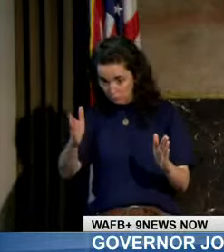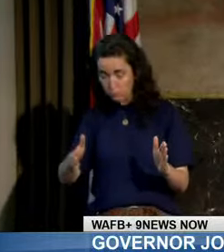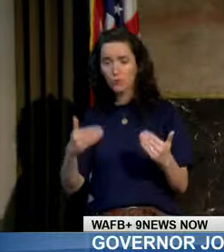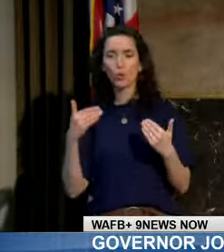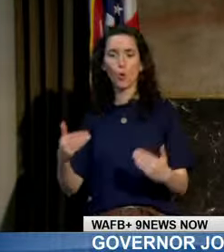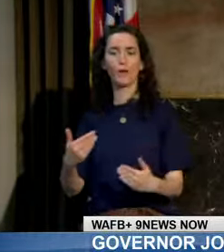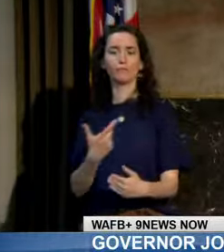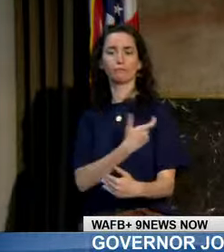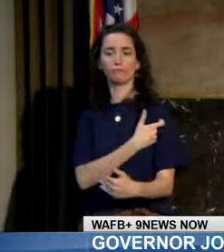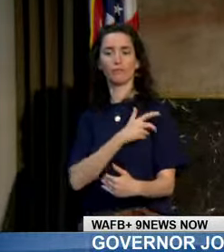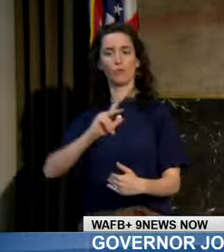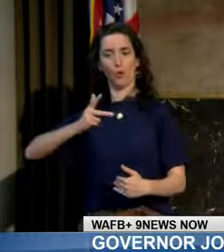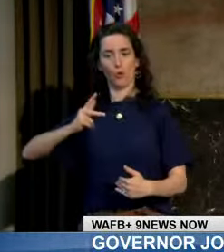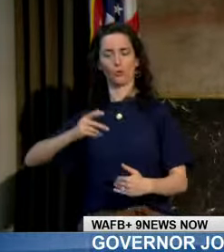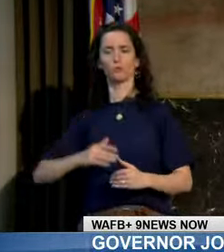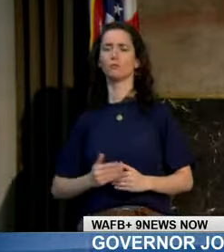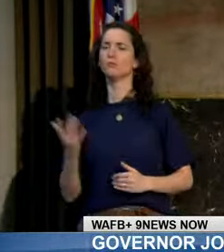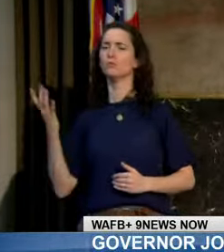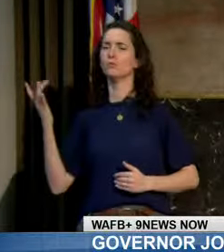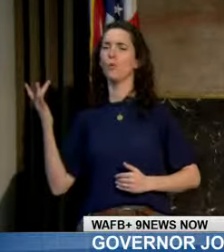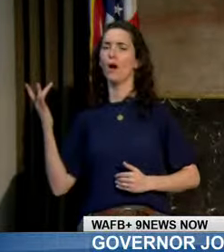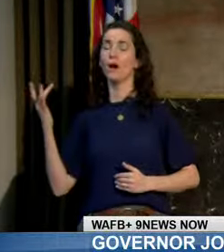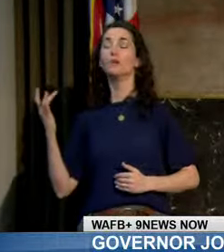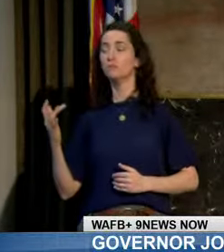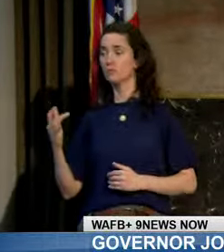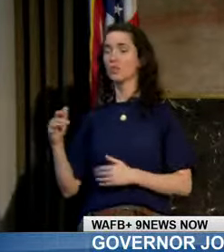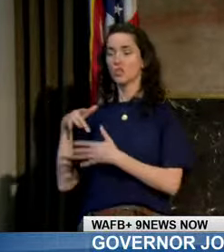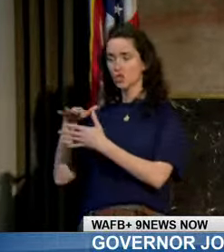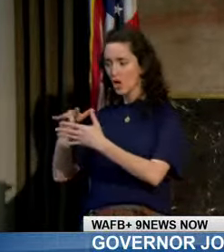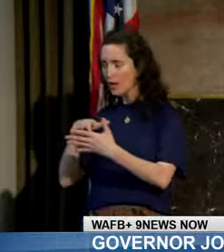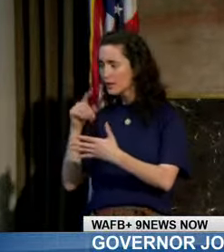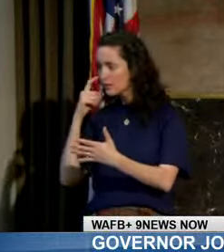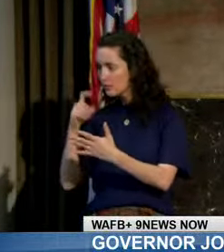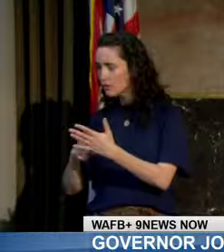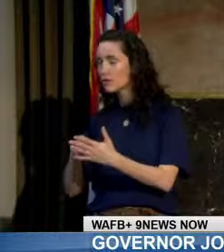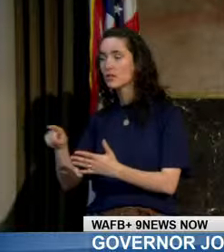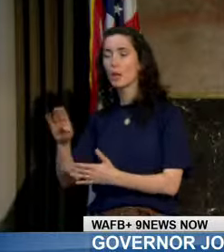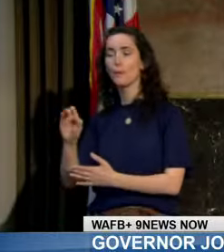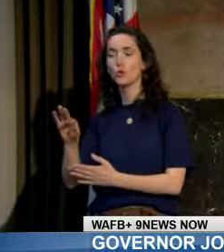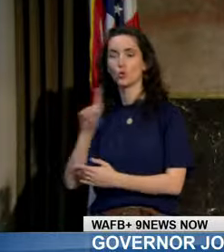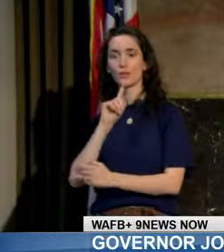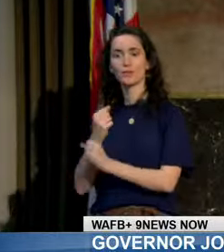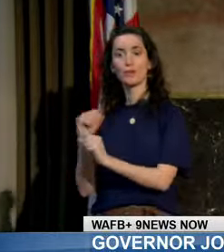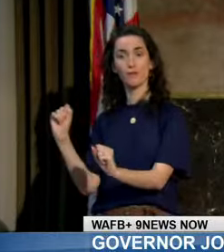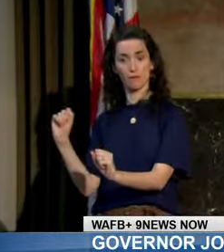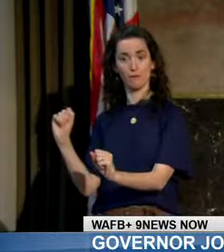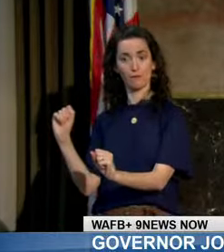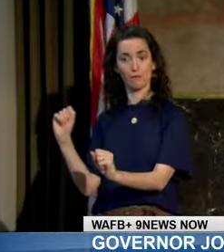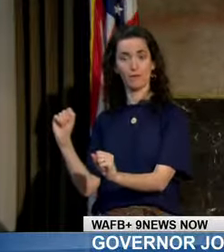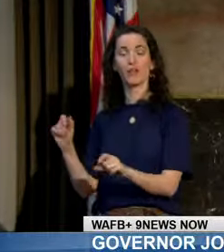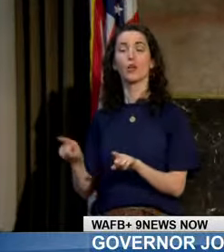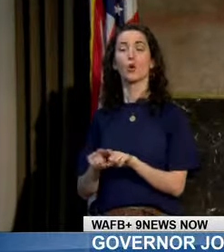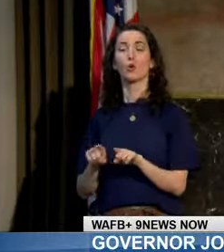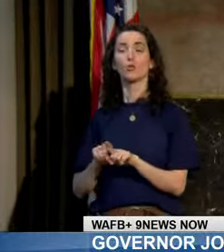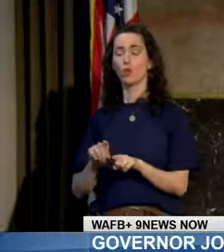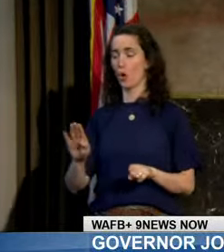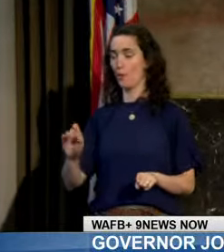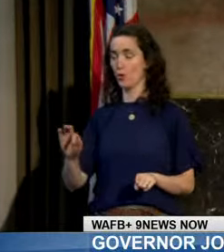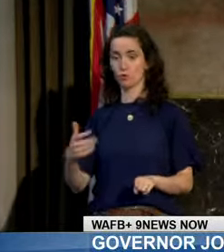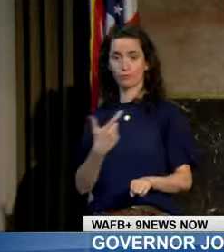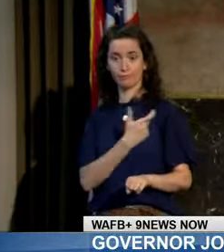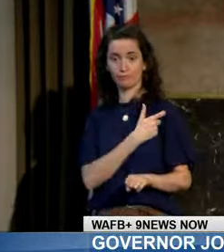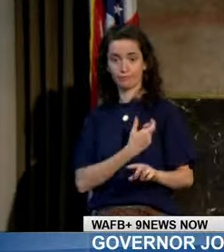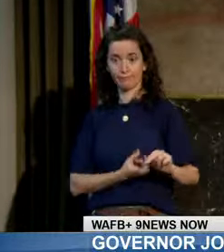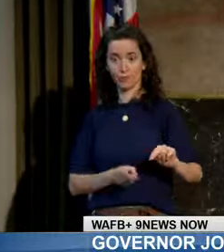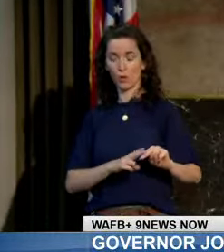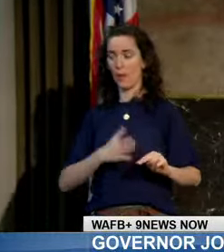Number 1, booster doses have shown to be safe. And number 2, booster doses greatly